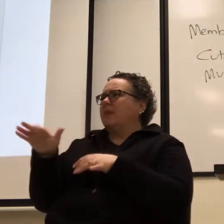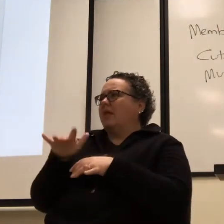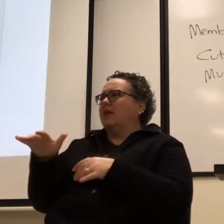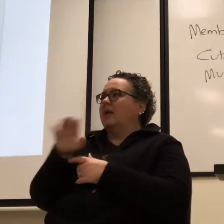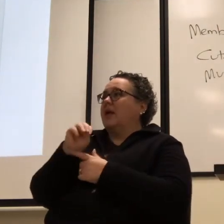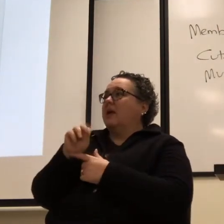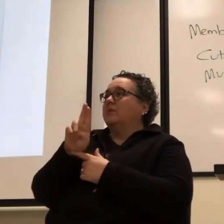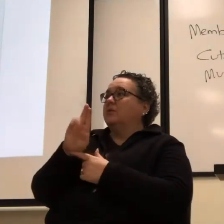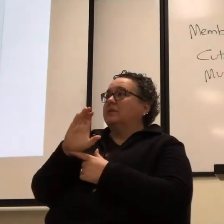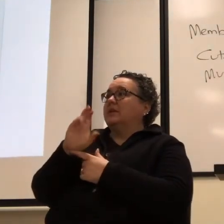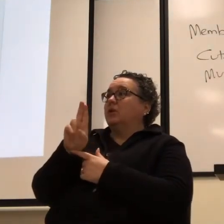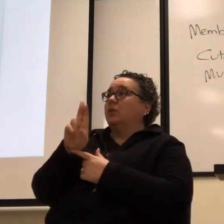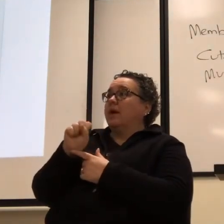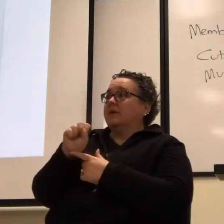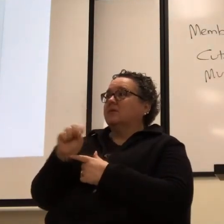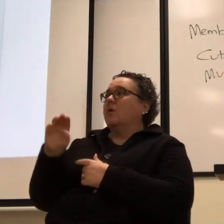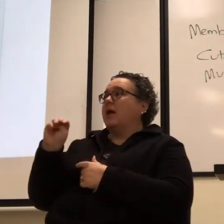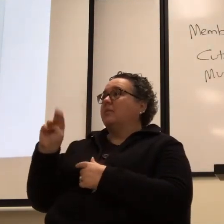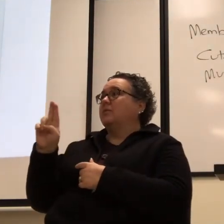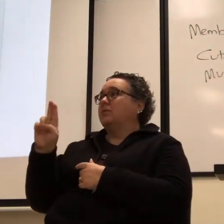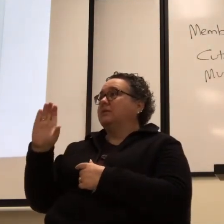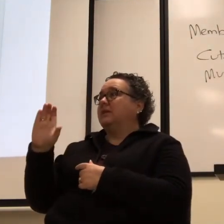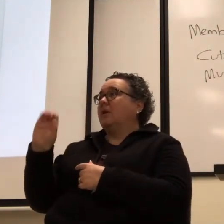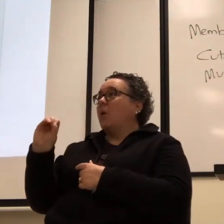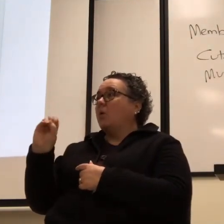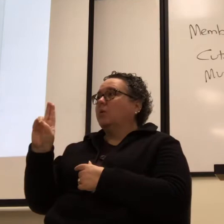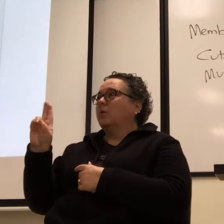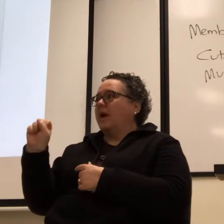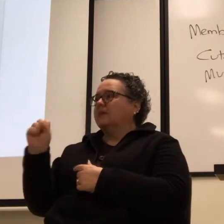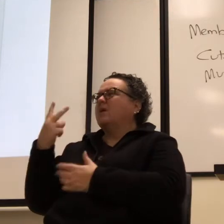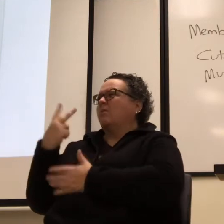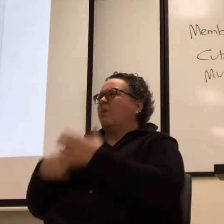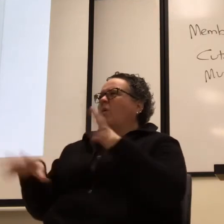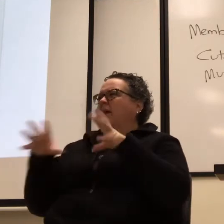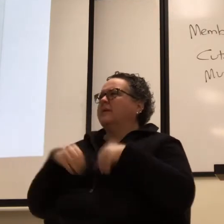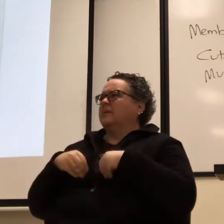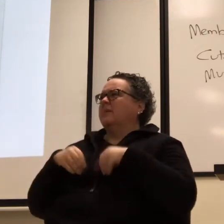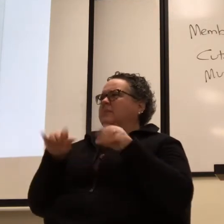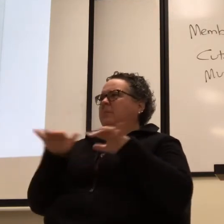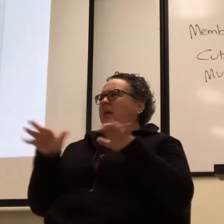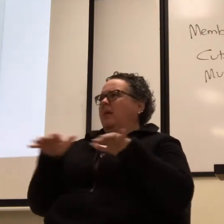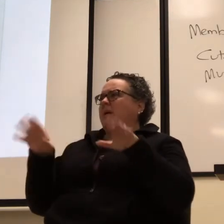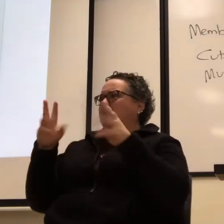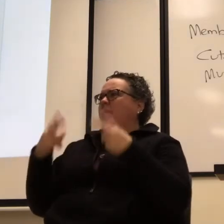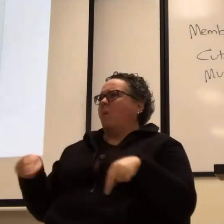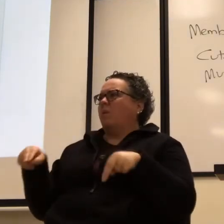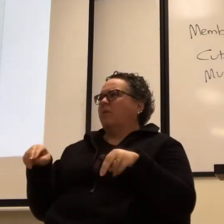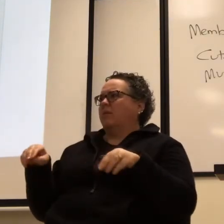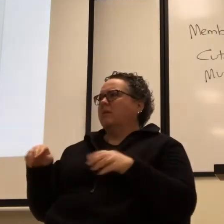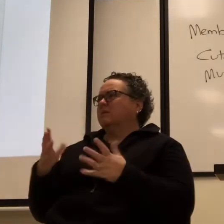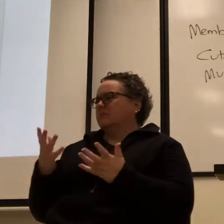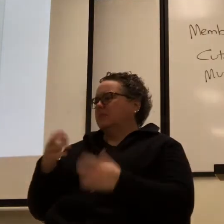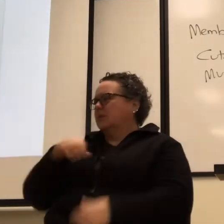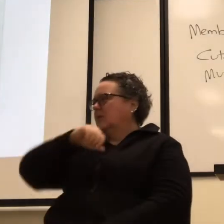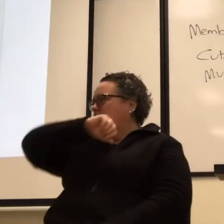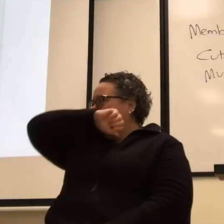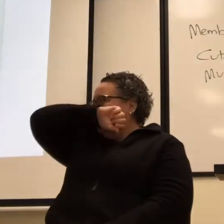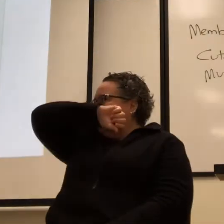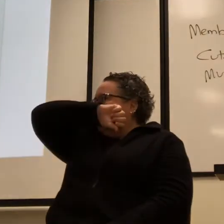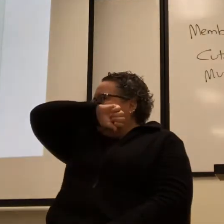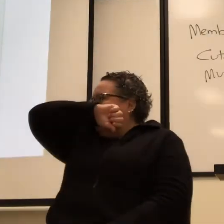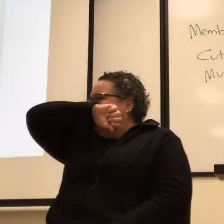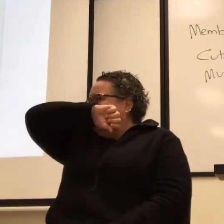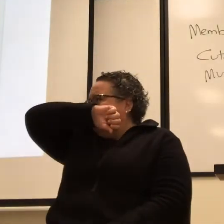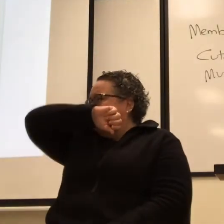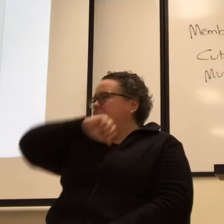acceptable. So mucous membrane, well, they're not dry, they're wet because they have mucus. It goes without